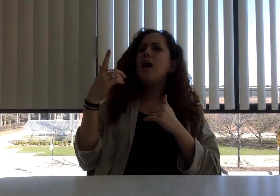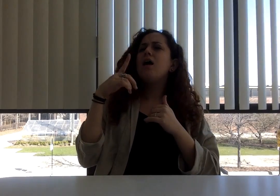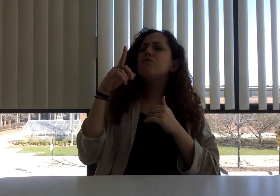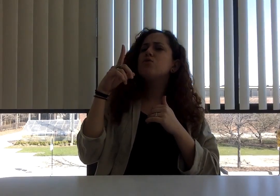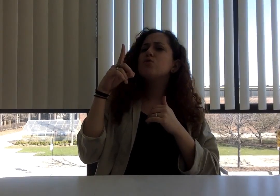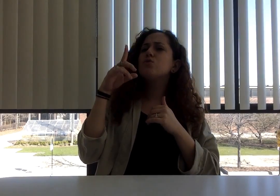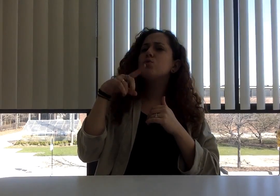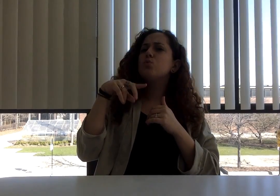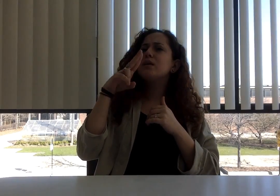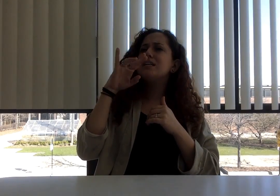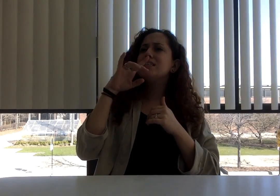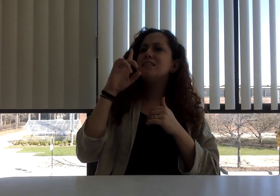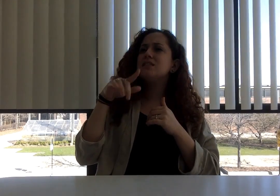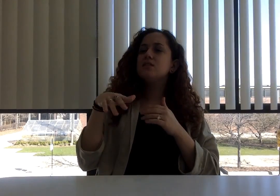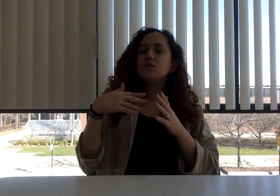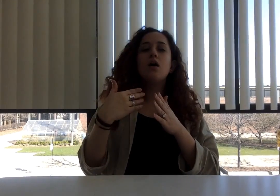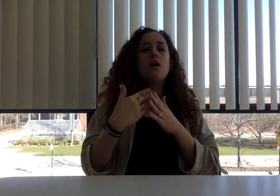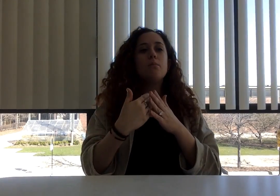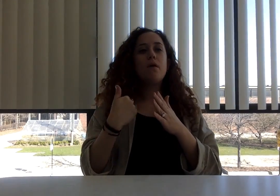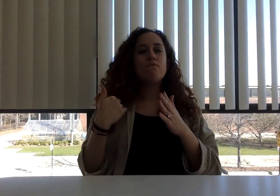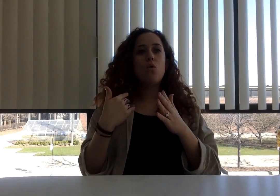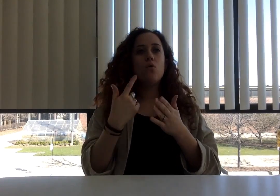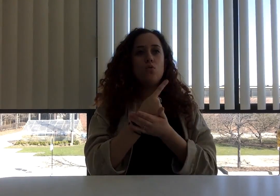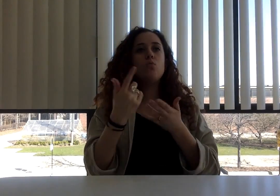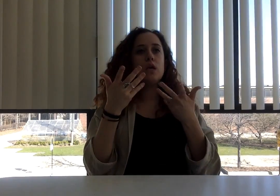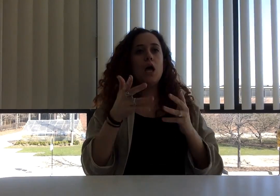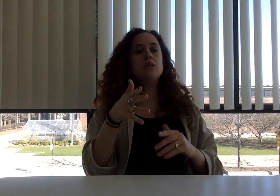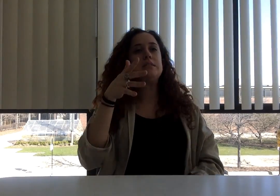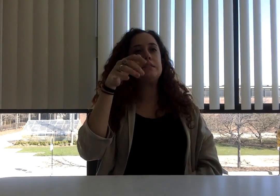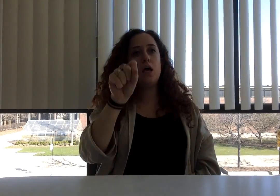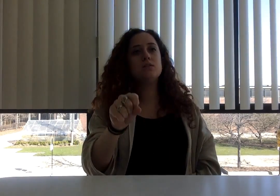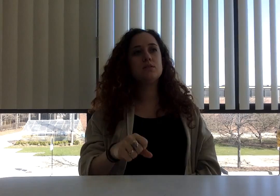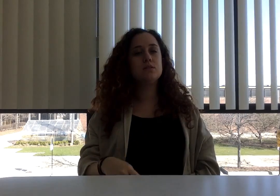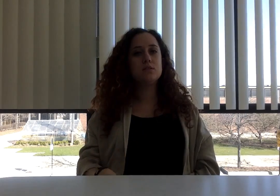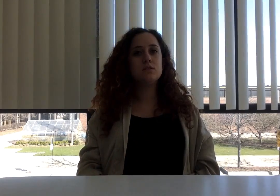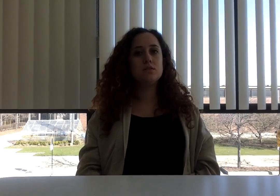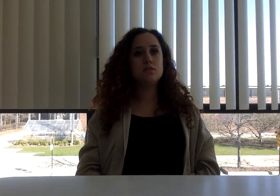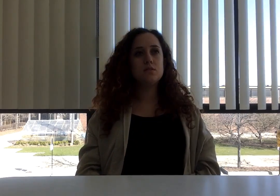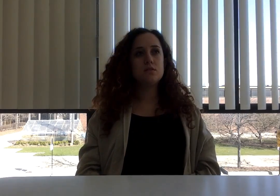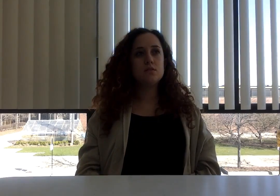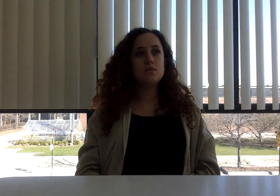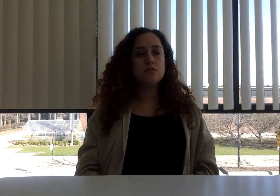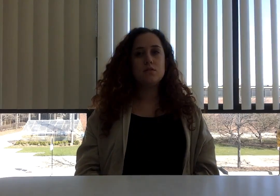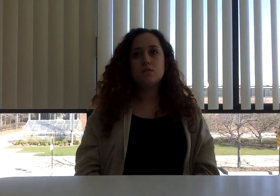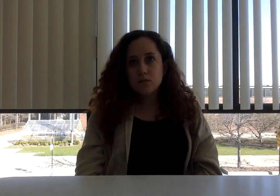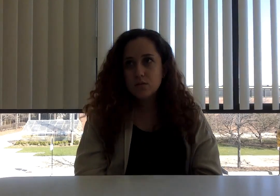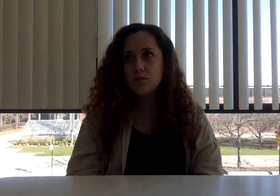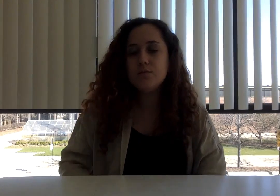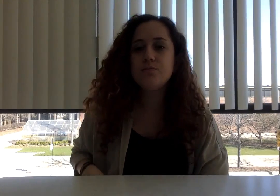Before the end of the week. What? A quiz or a test? So Thursday?